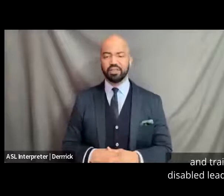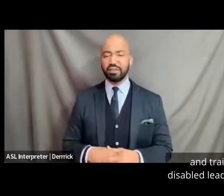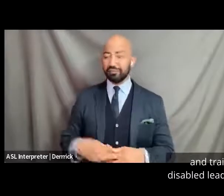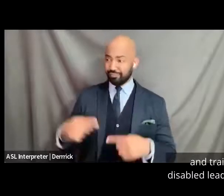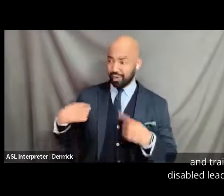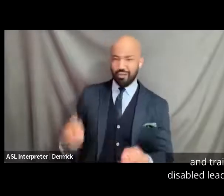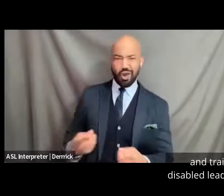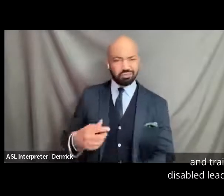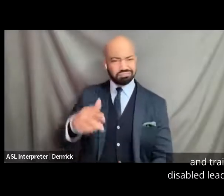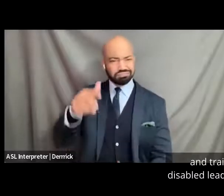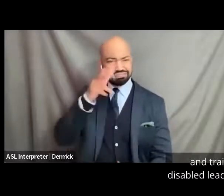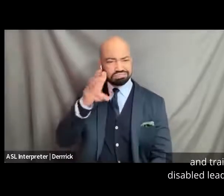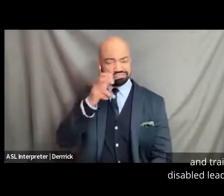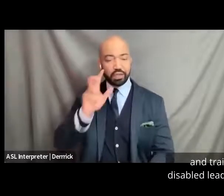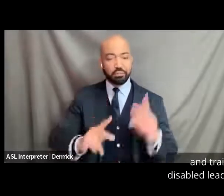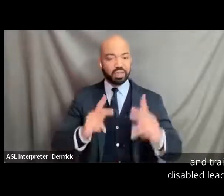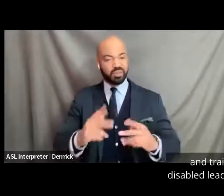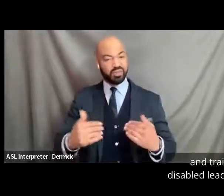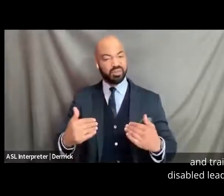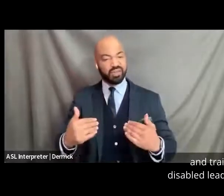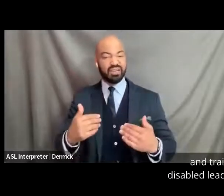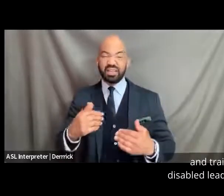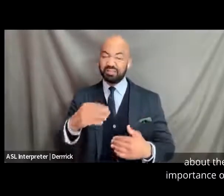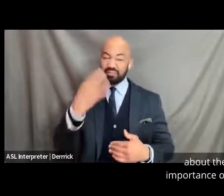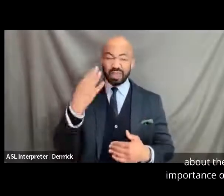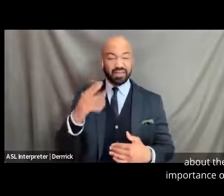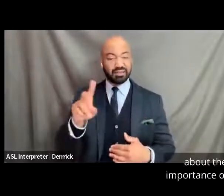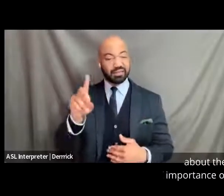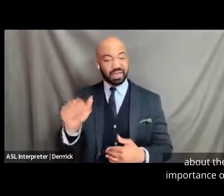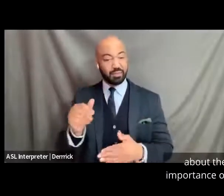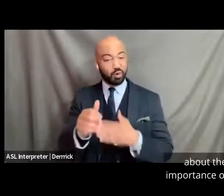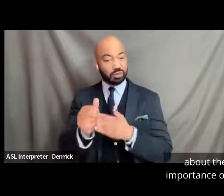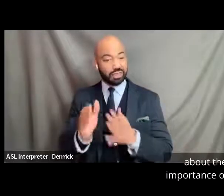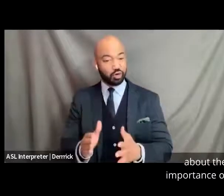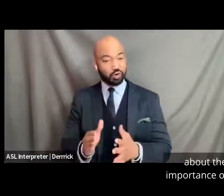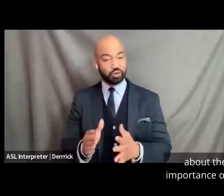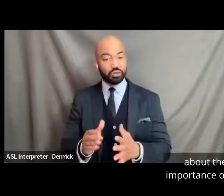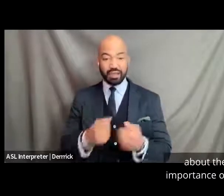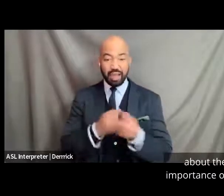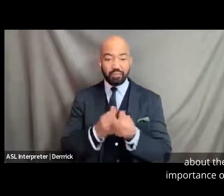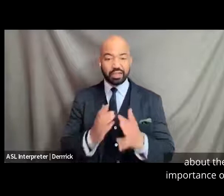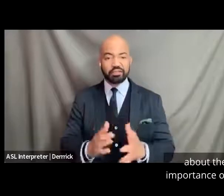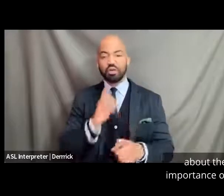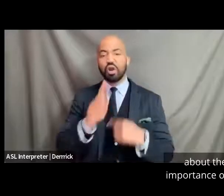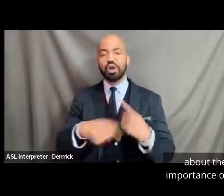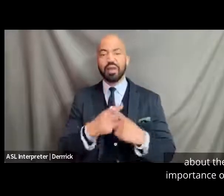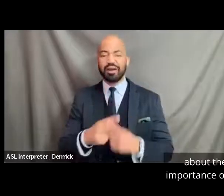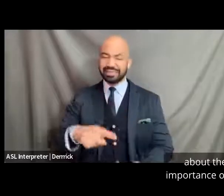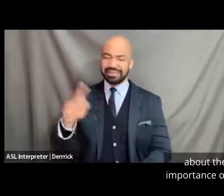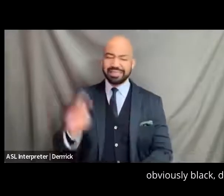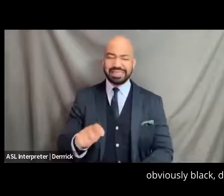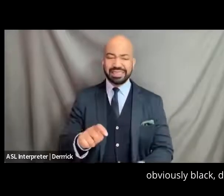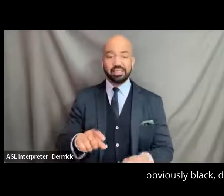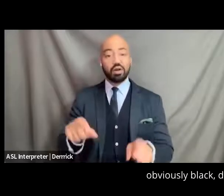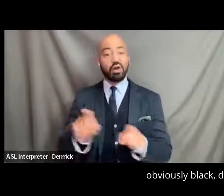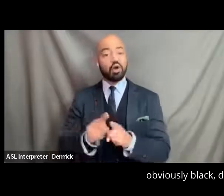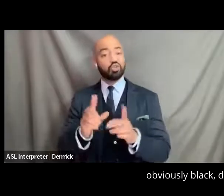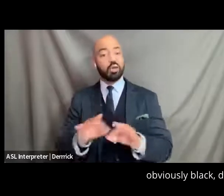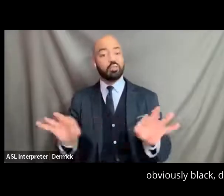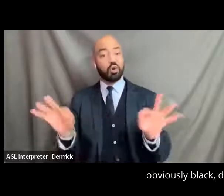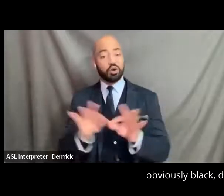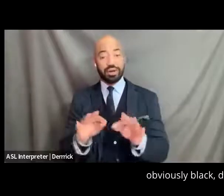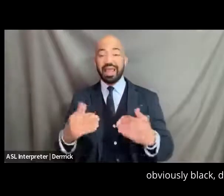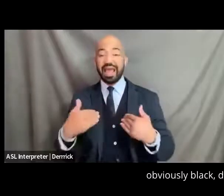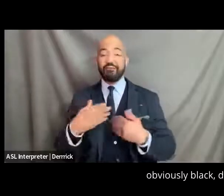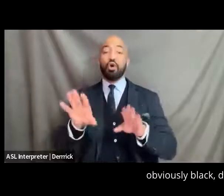trailblazing black disabled leaders and advocates about the necessity and importance of having an openly obviously